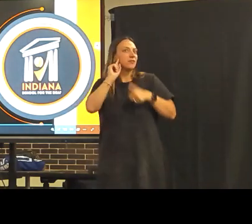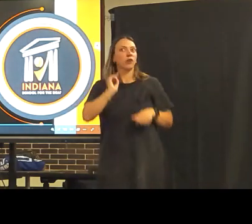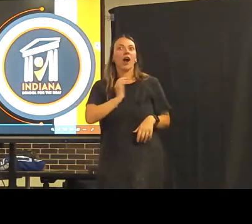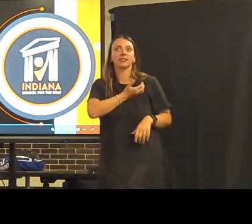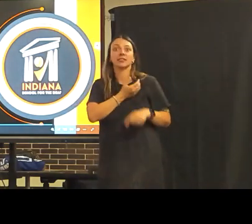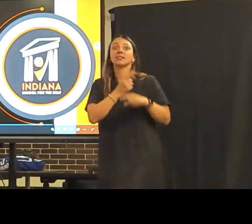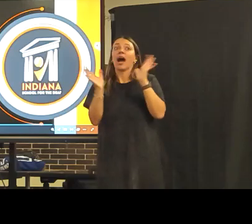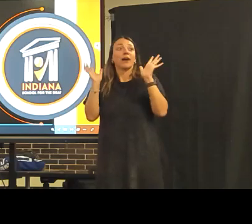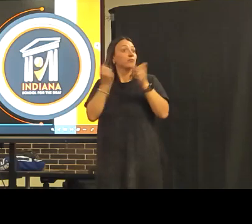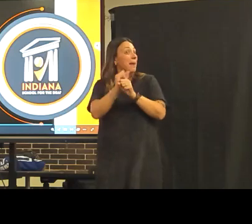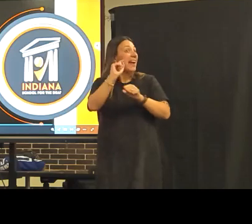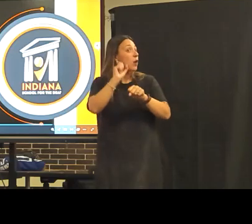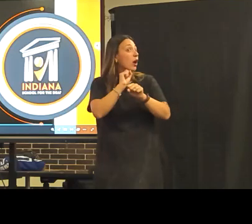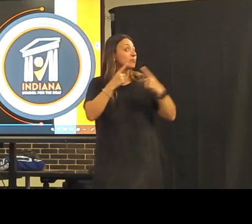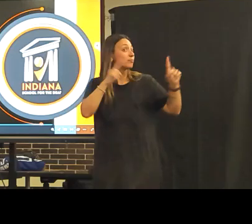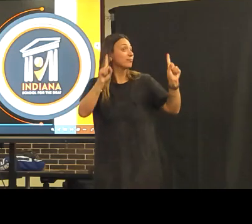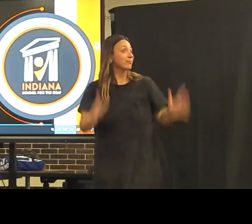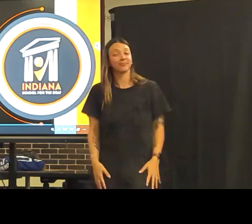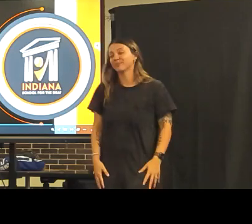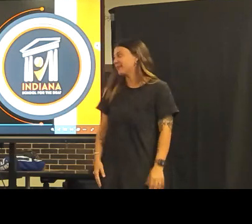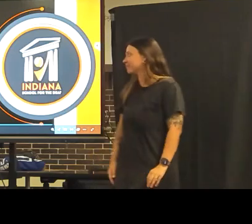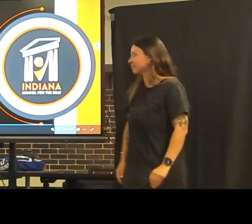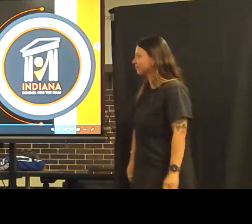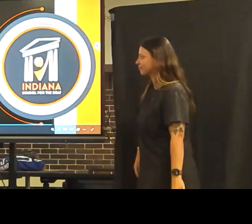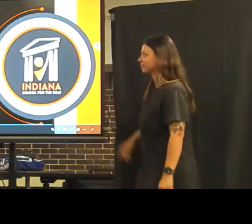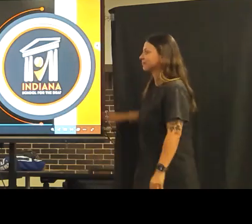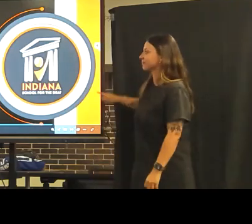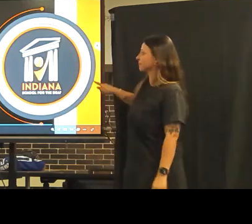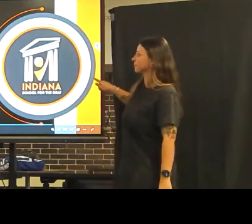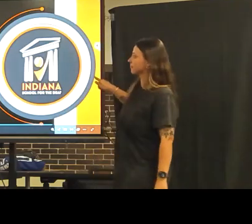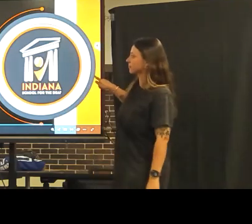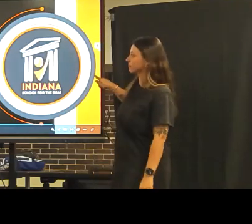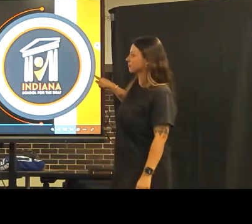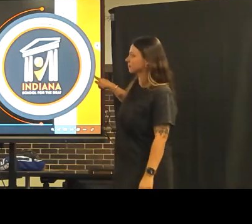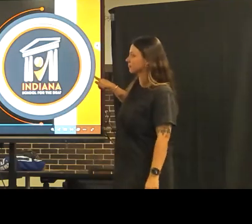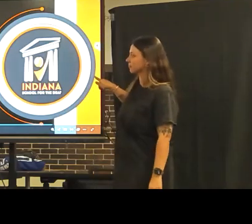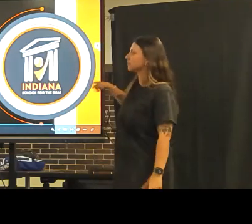assessments. So that is a challenge for us, but we're making it work.